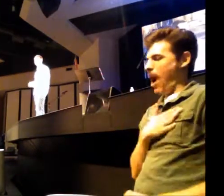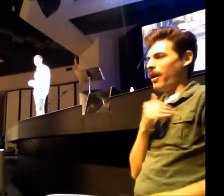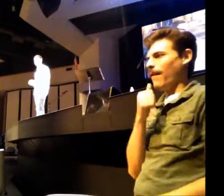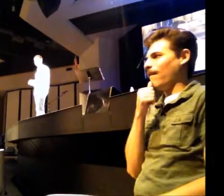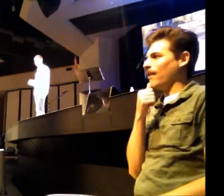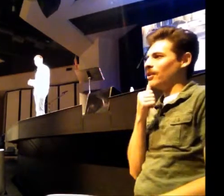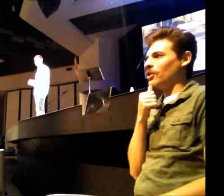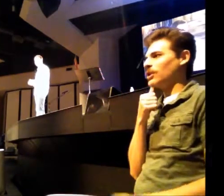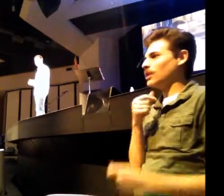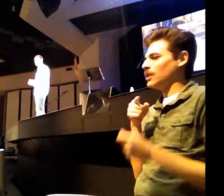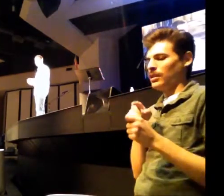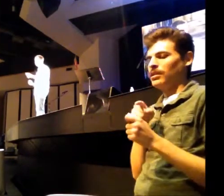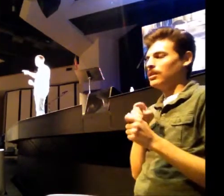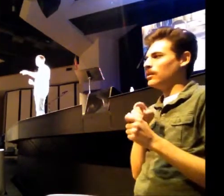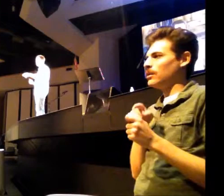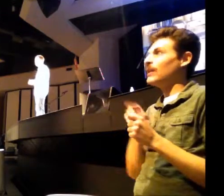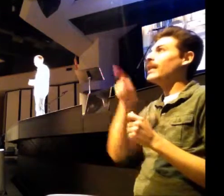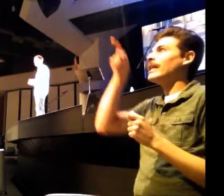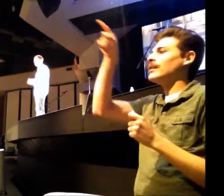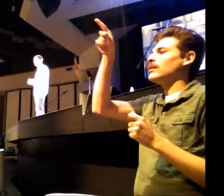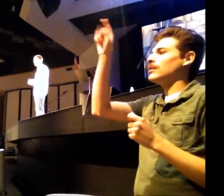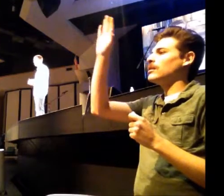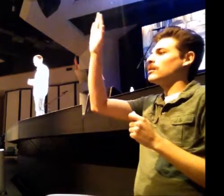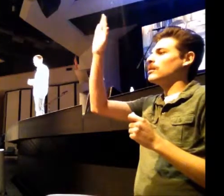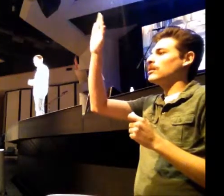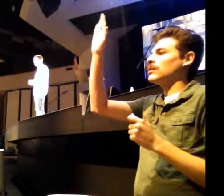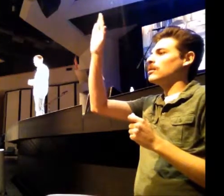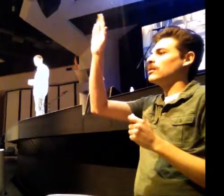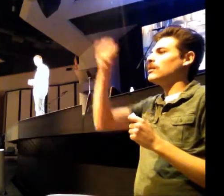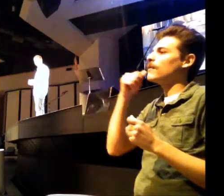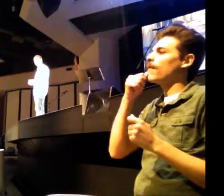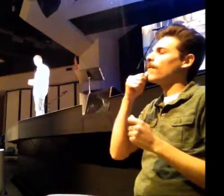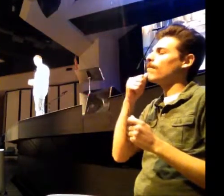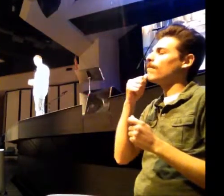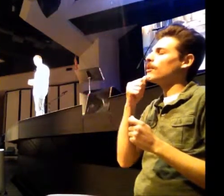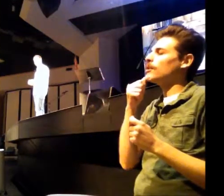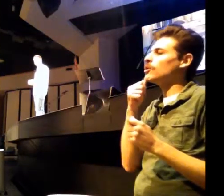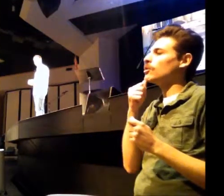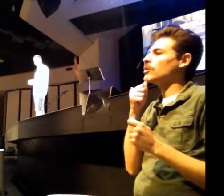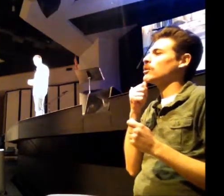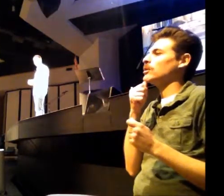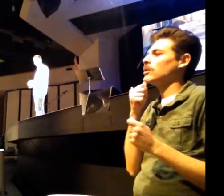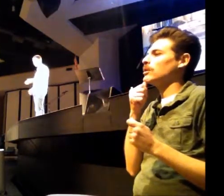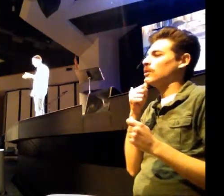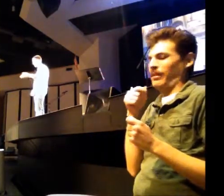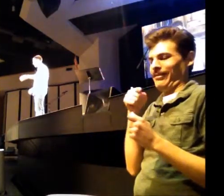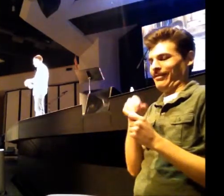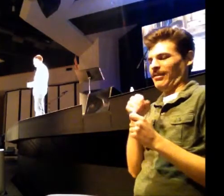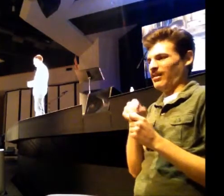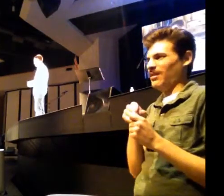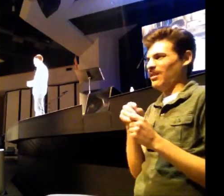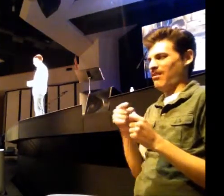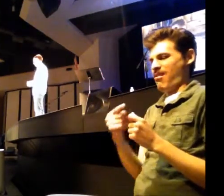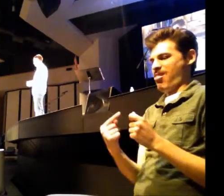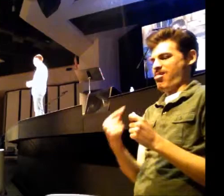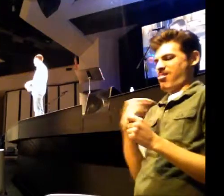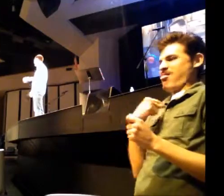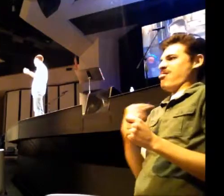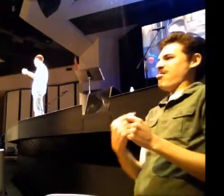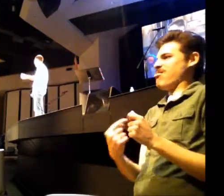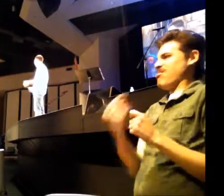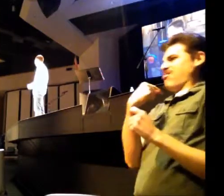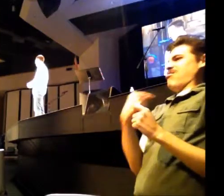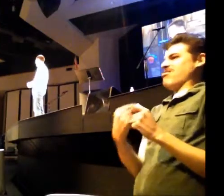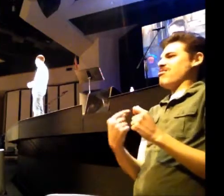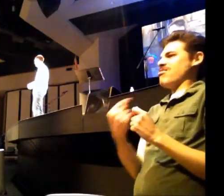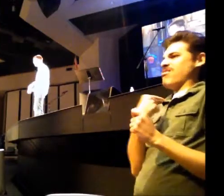affliction. It's his. This isn't the bread that declares me unworthy. This bread isn't about my sin. This bread isn't